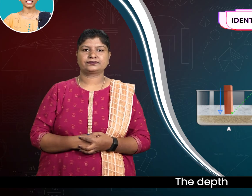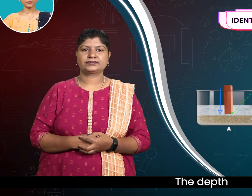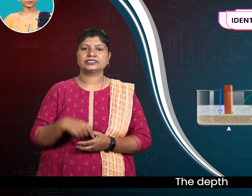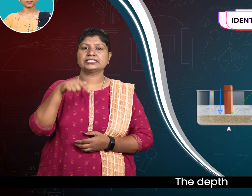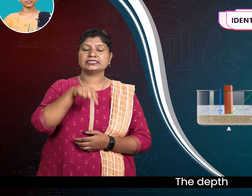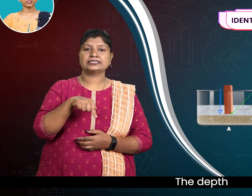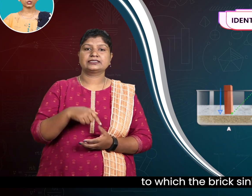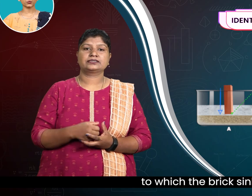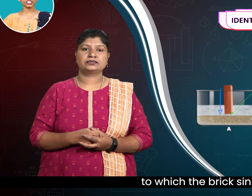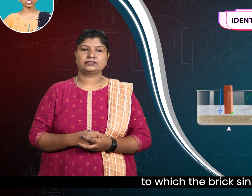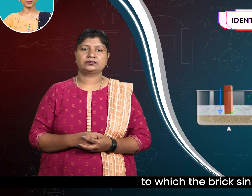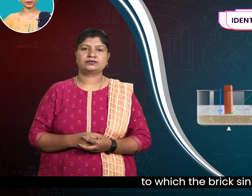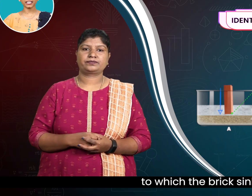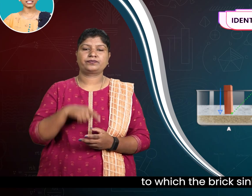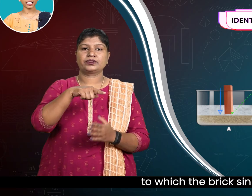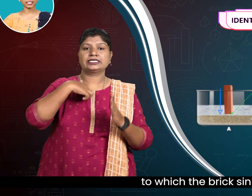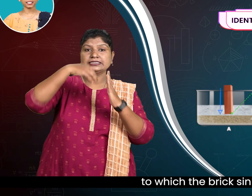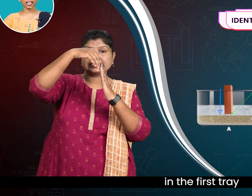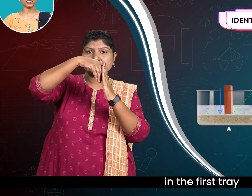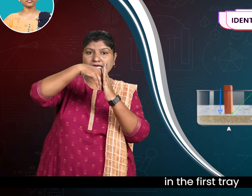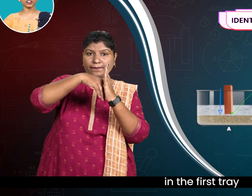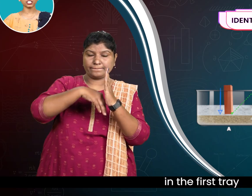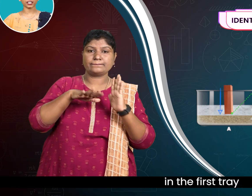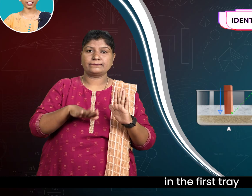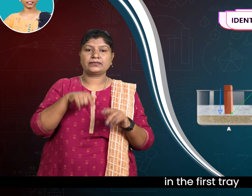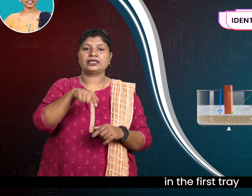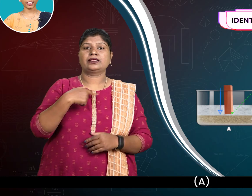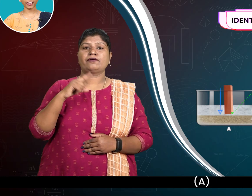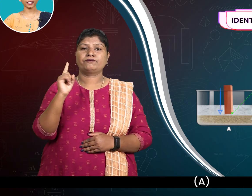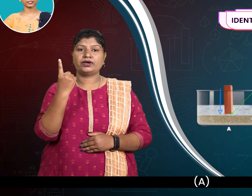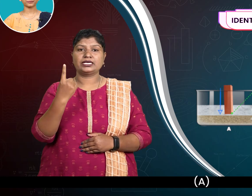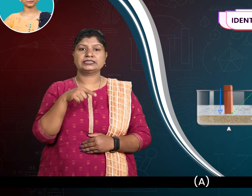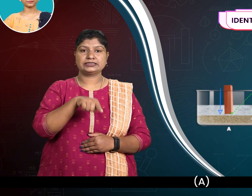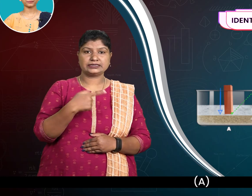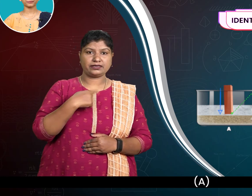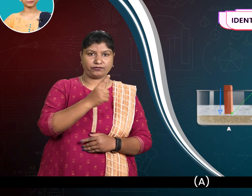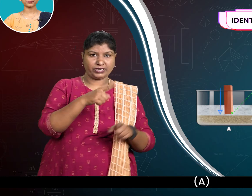The depth to which the brick sinks in the first tray, A,